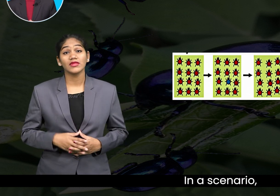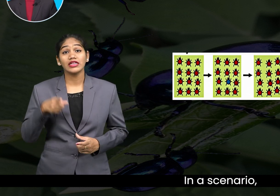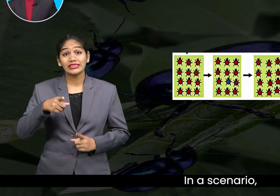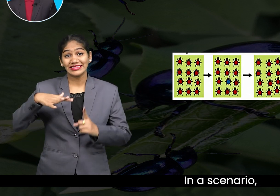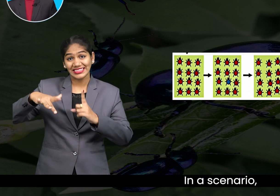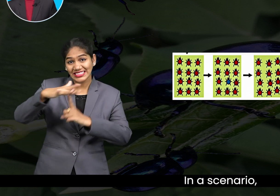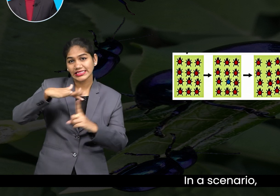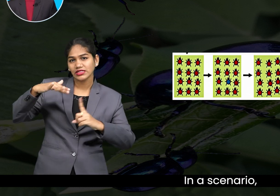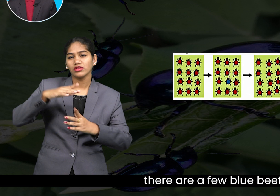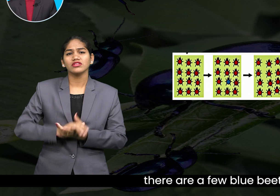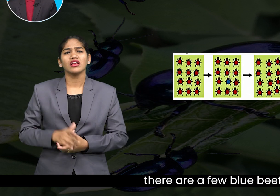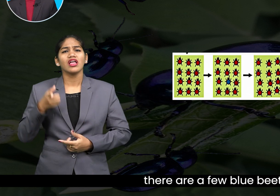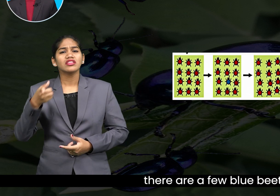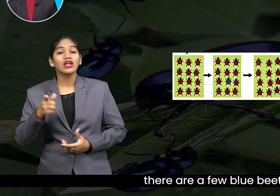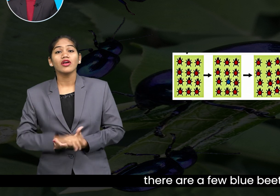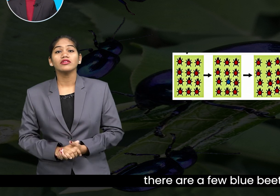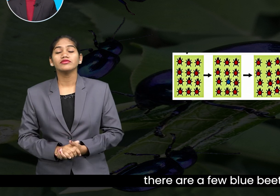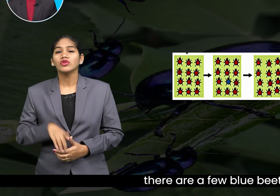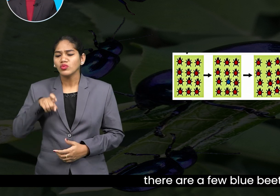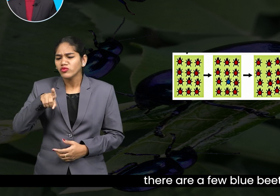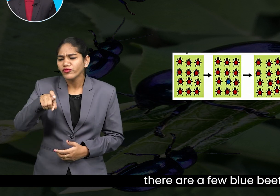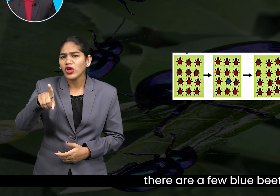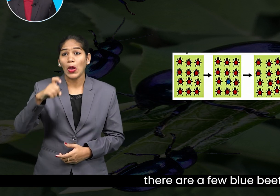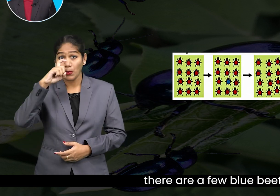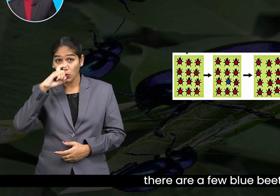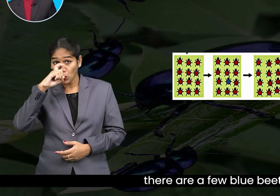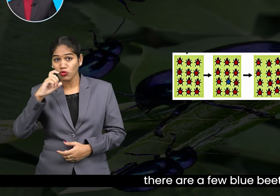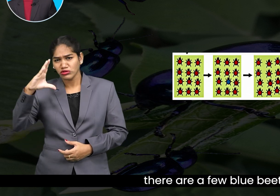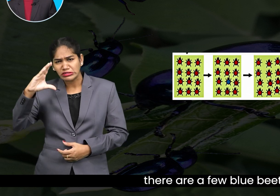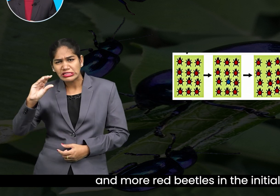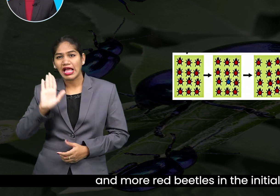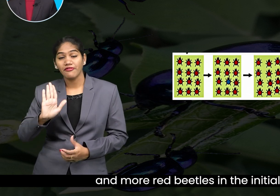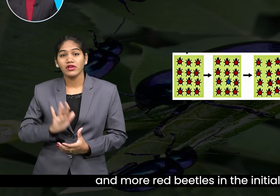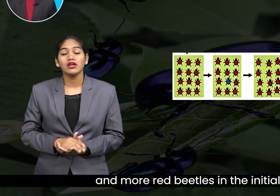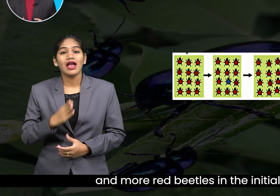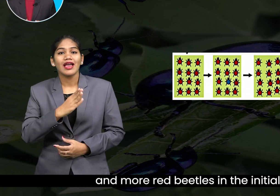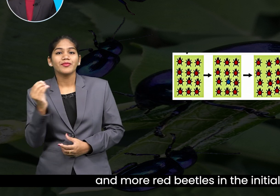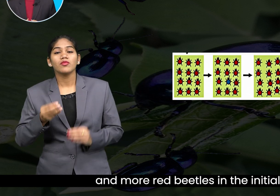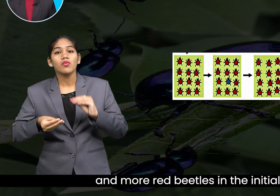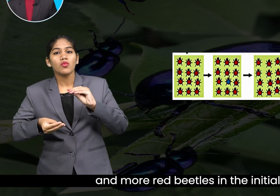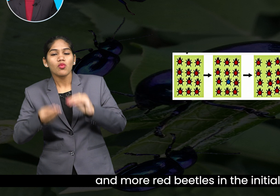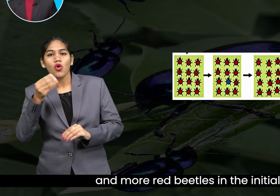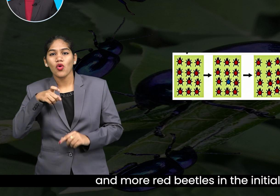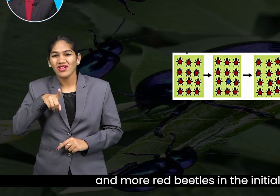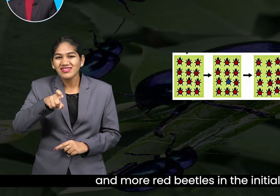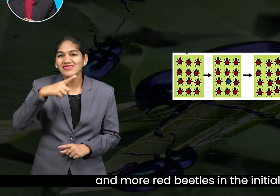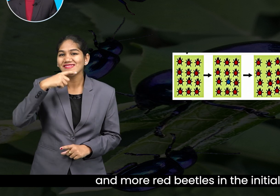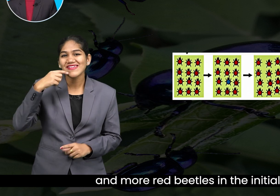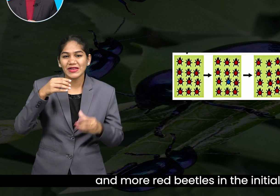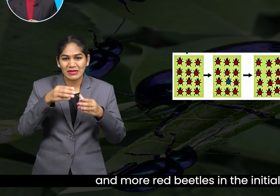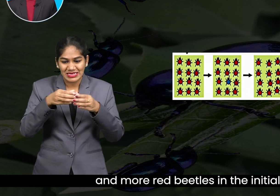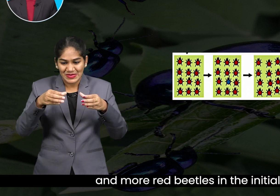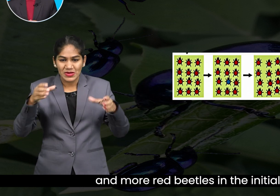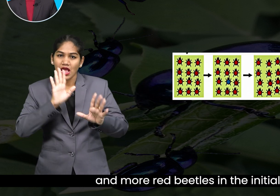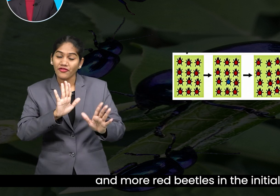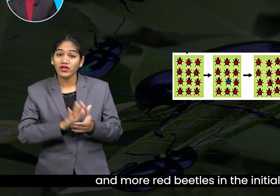In a scenario, there are a few blue beetles and more red beetles in